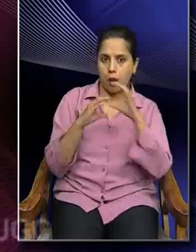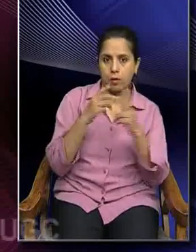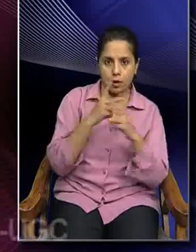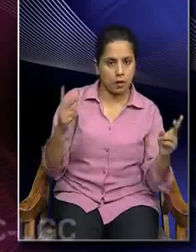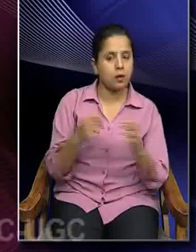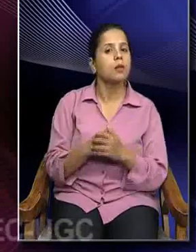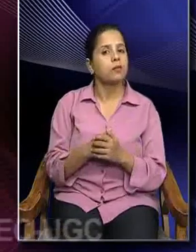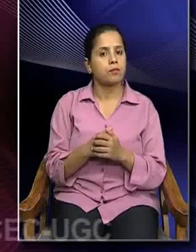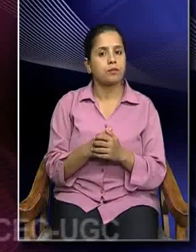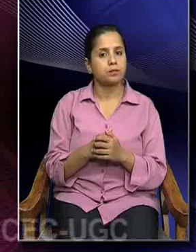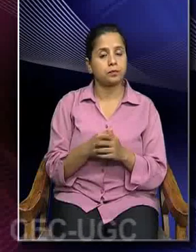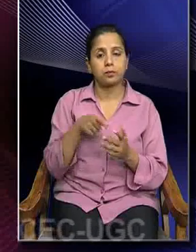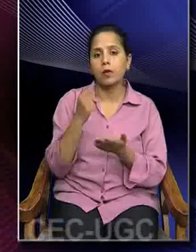and